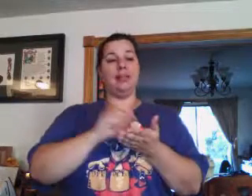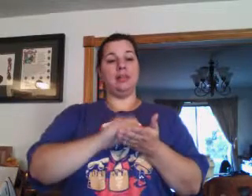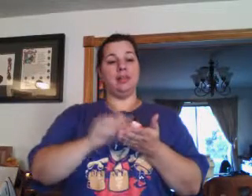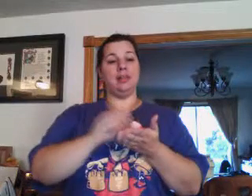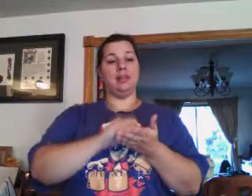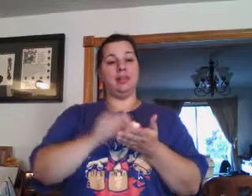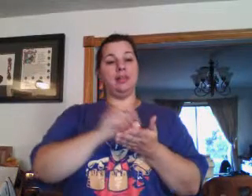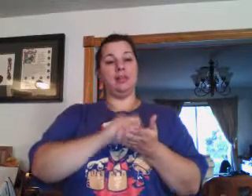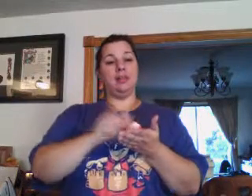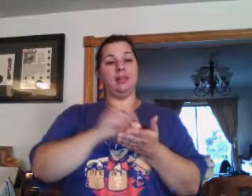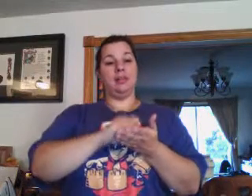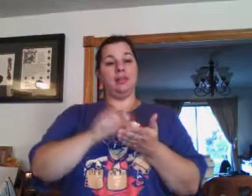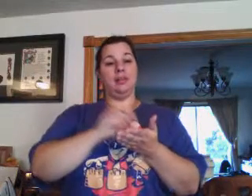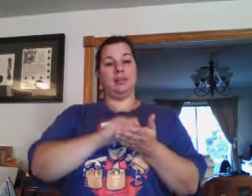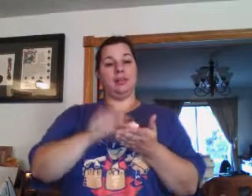write,